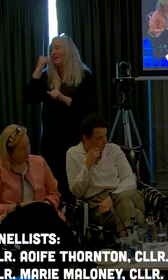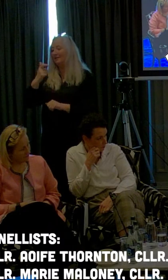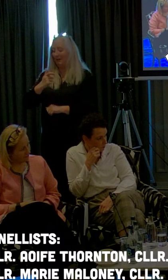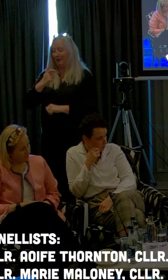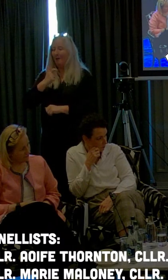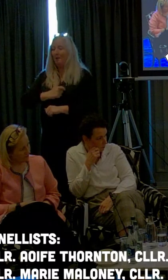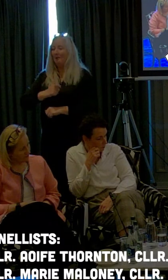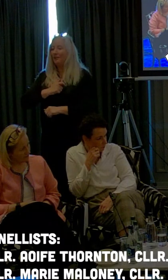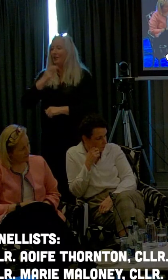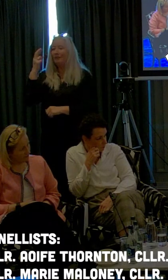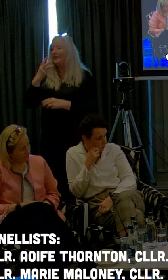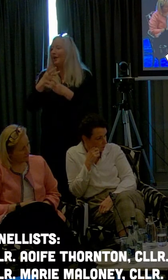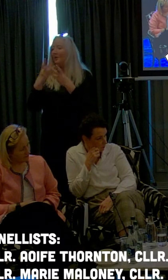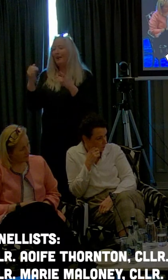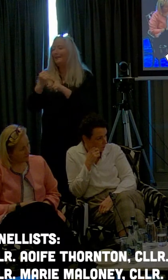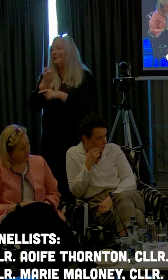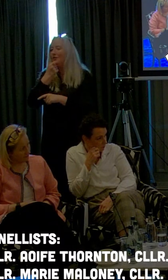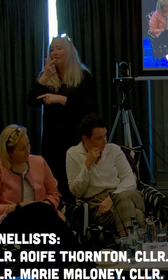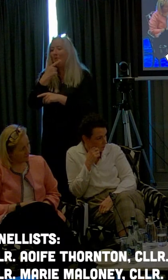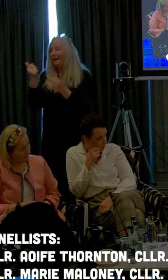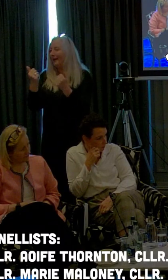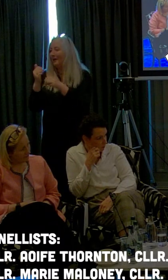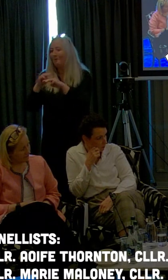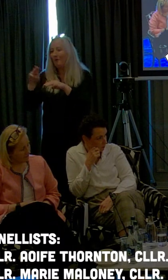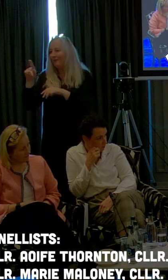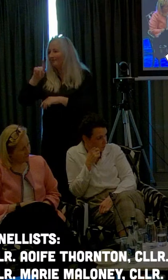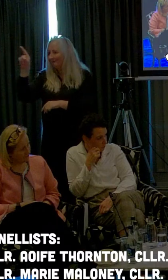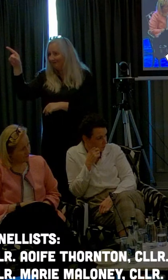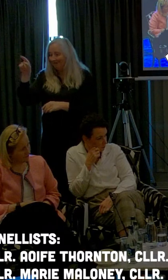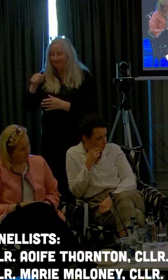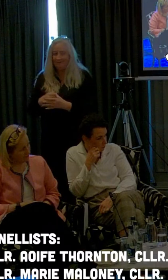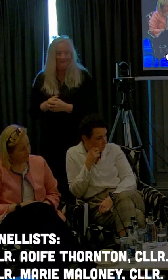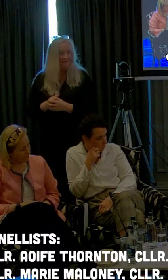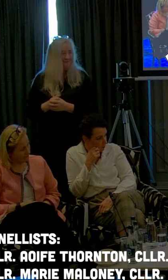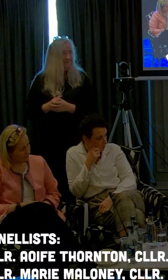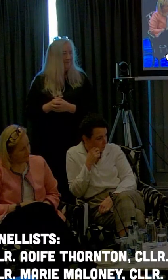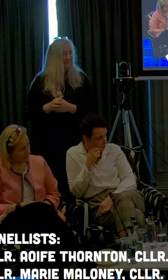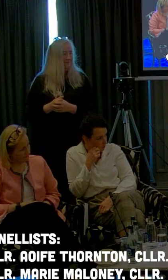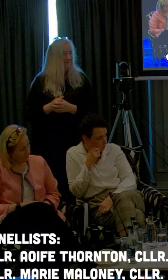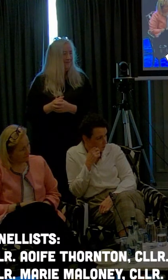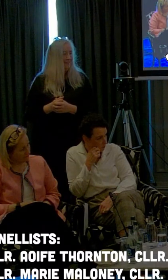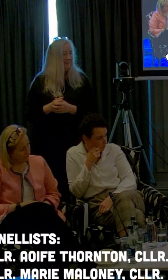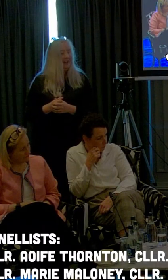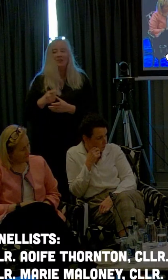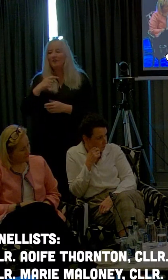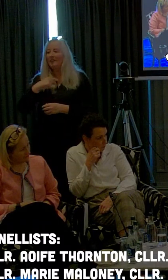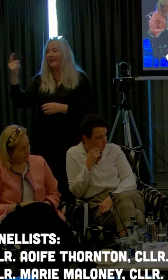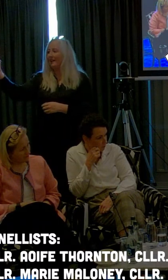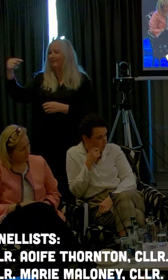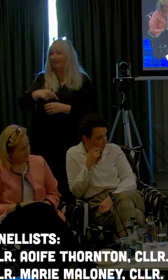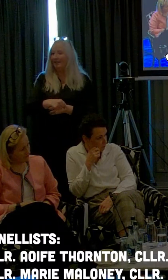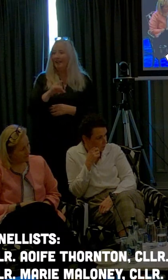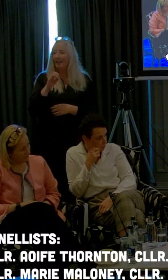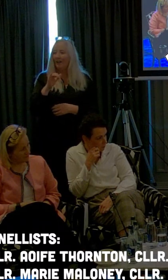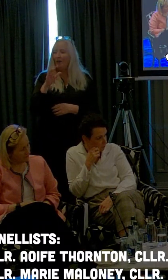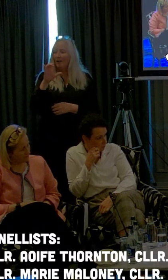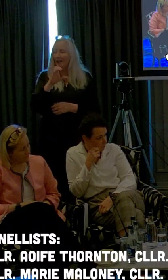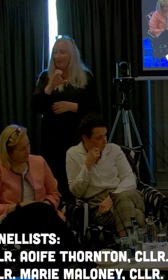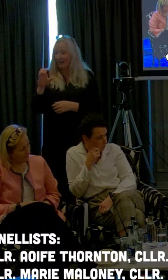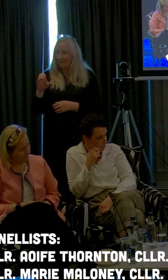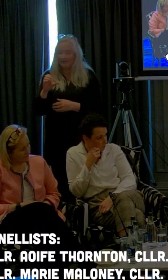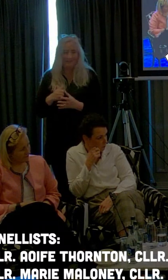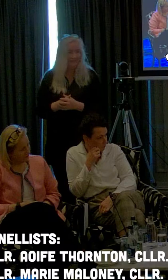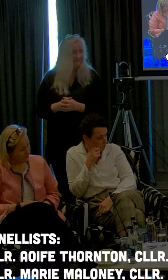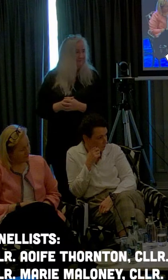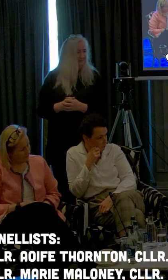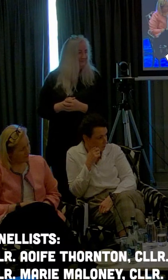Dublin anymore, and I got re-elected to Kerry County Council. So I had to go out twice and win back the